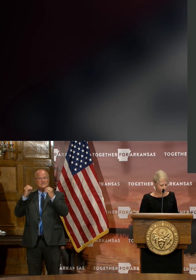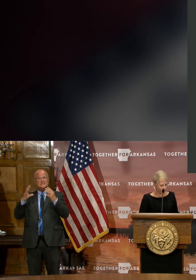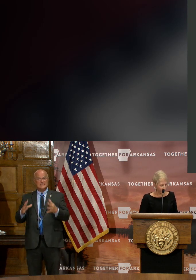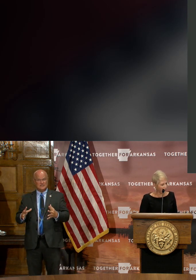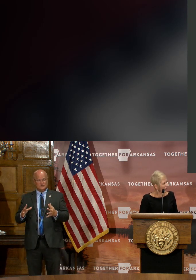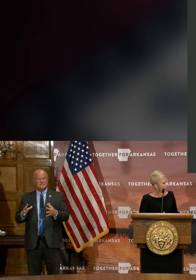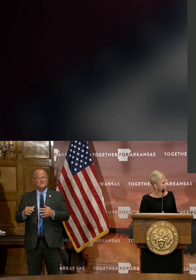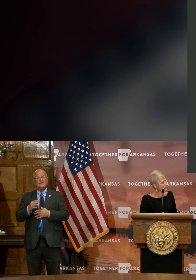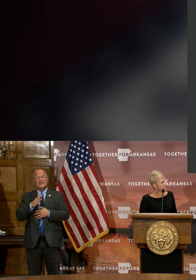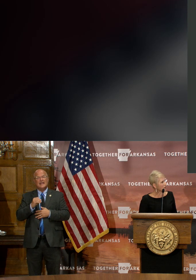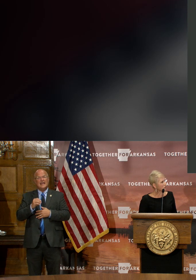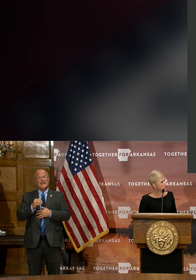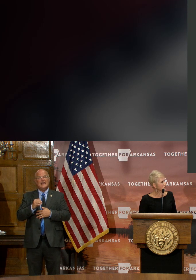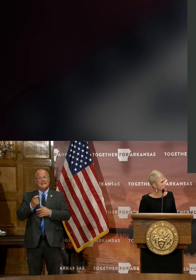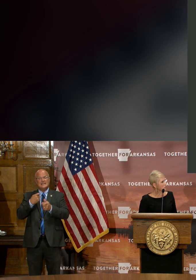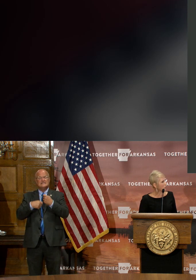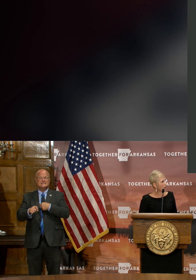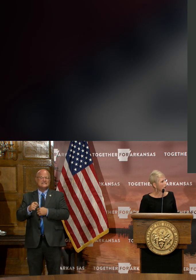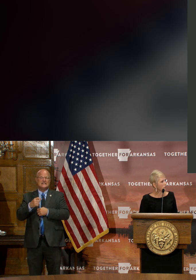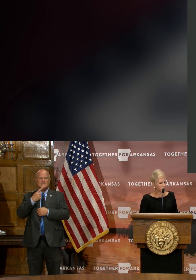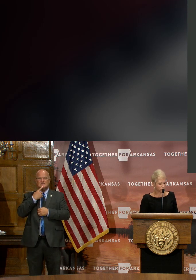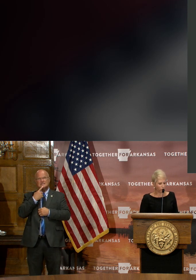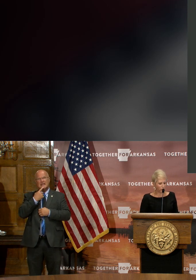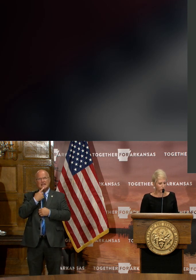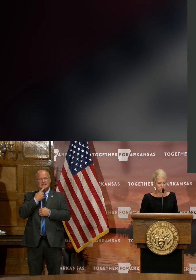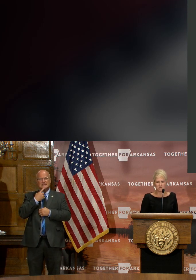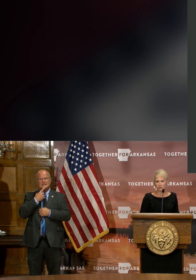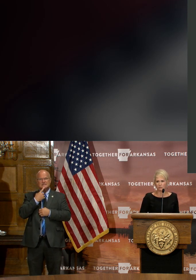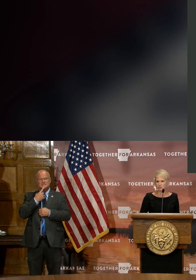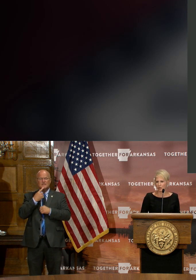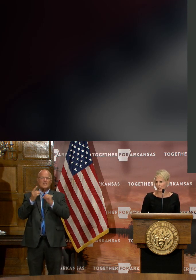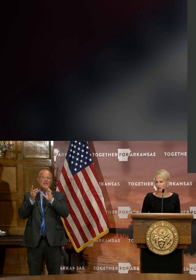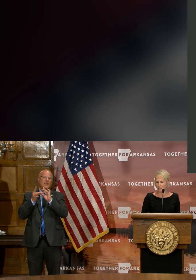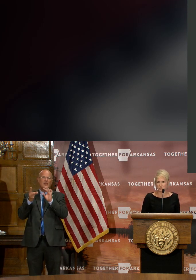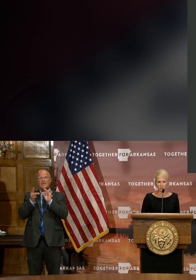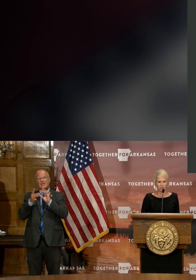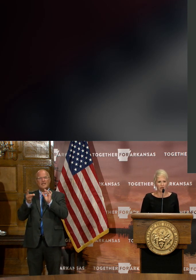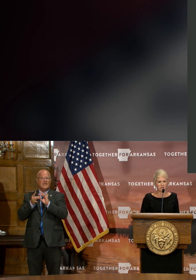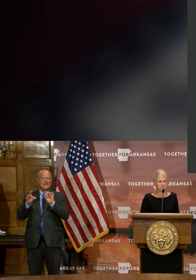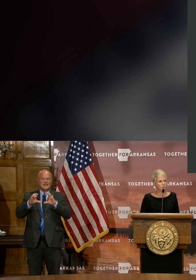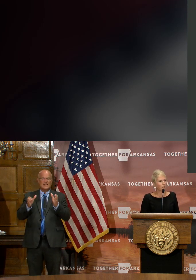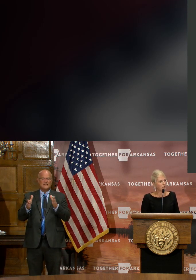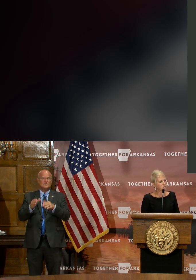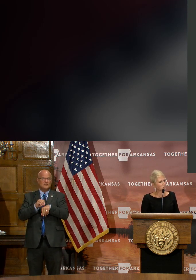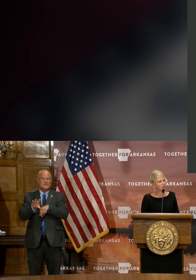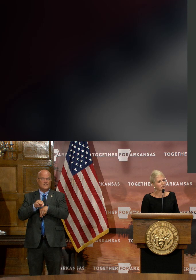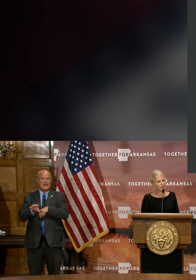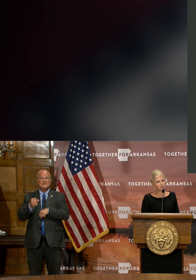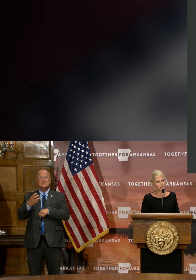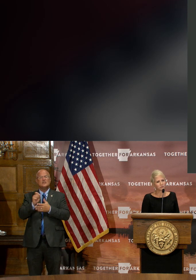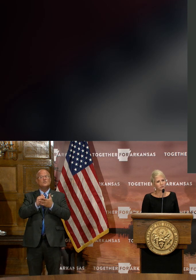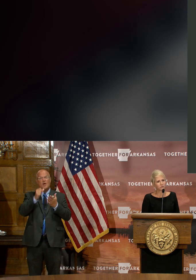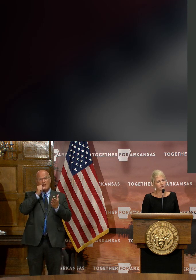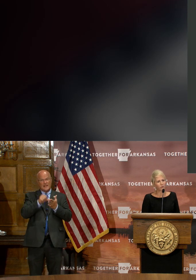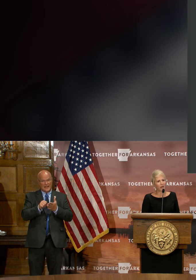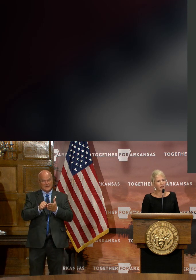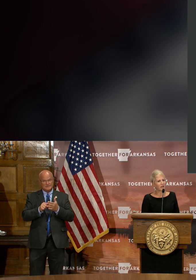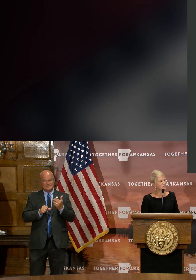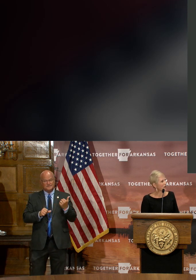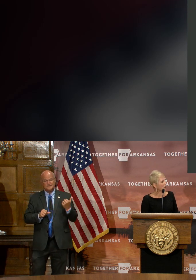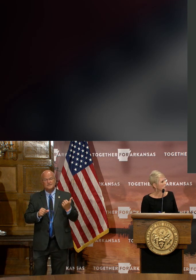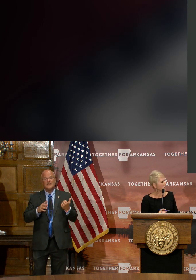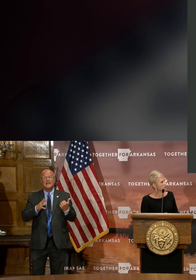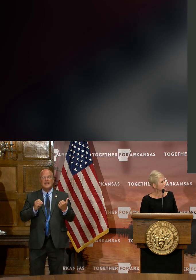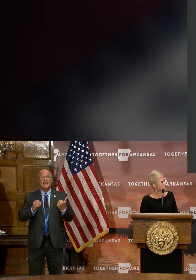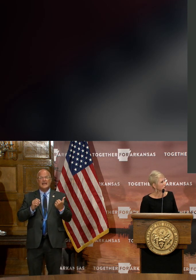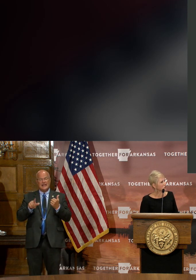state. And instead of just giving some generic classroom advice, she wrote a letter.